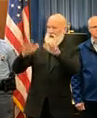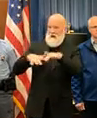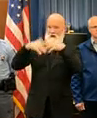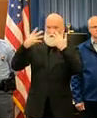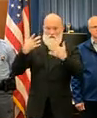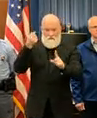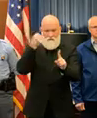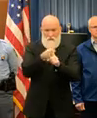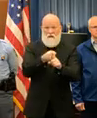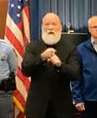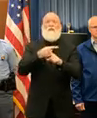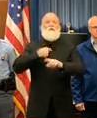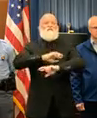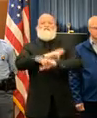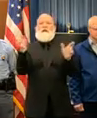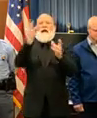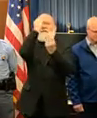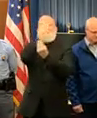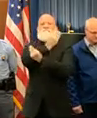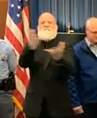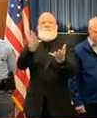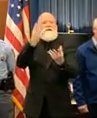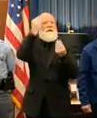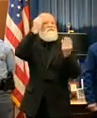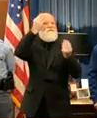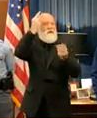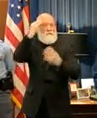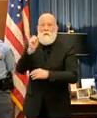way. Commissioner McMurray?